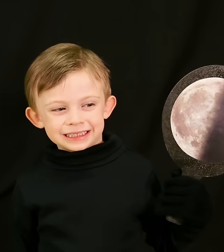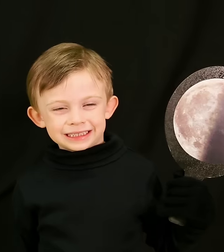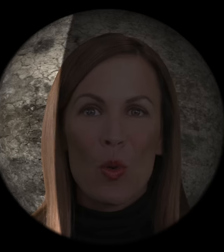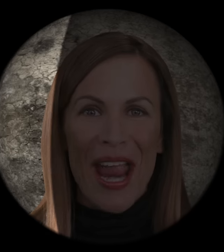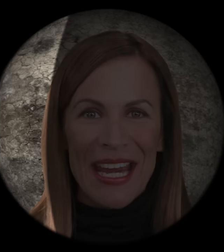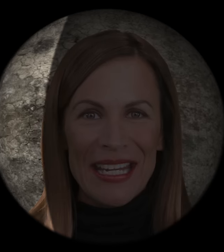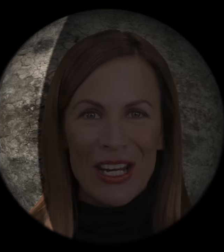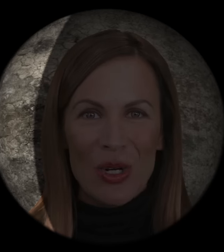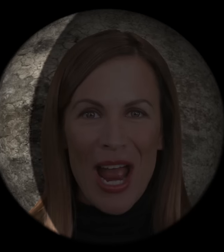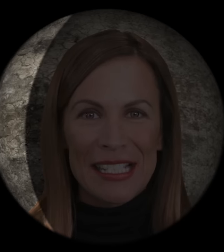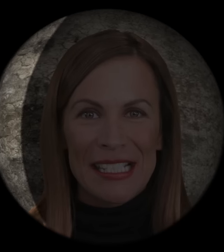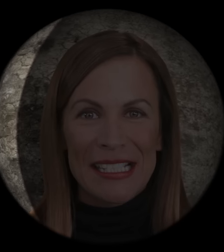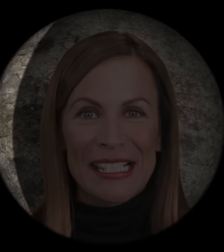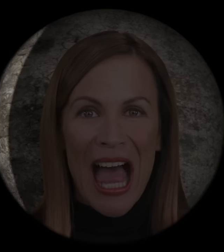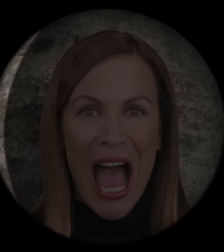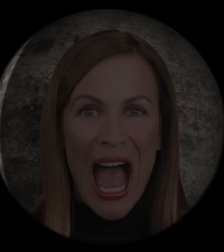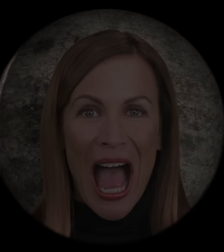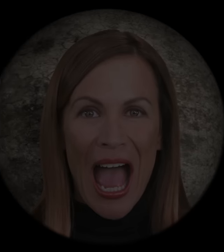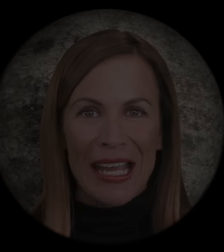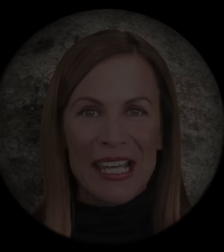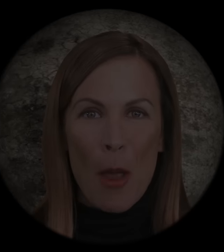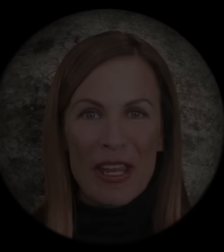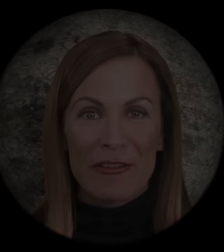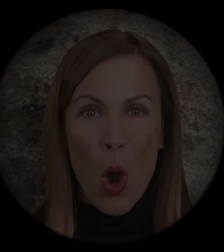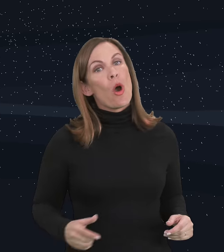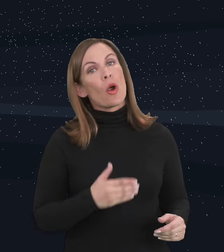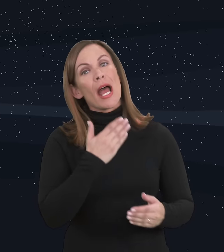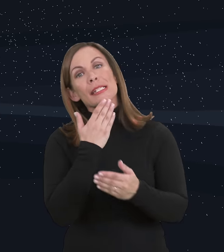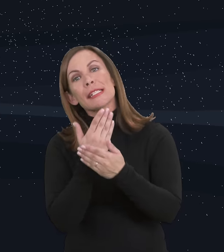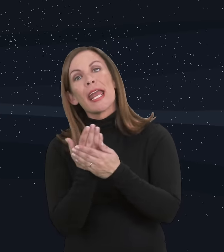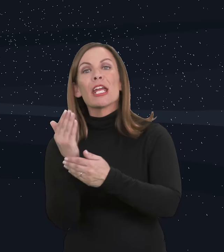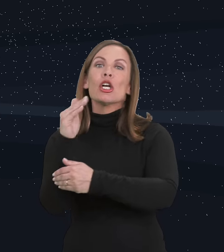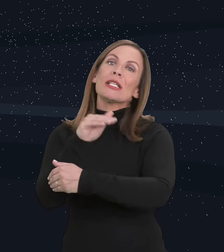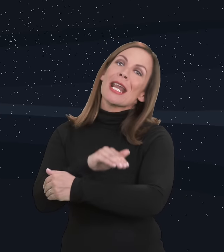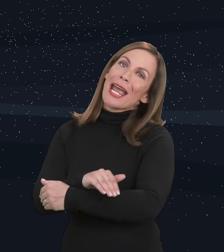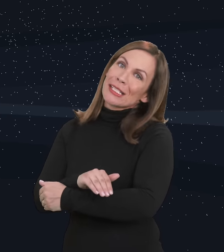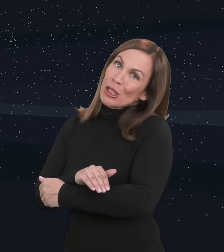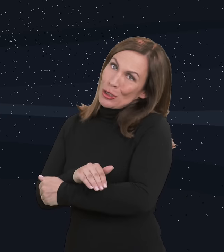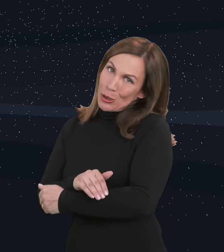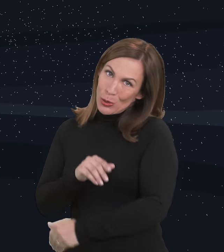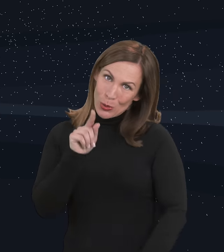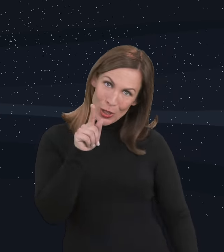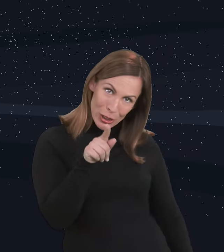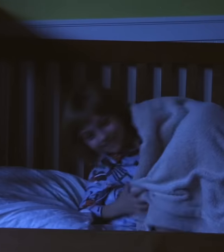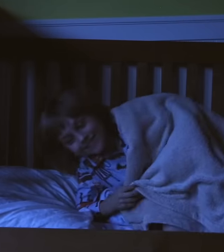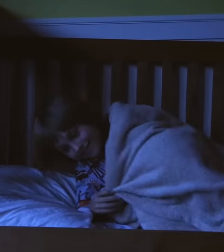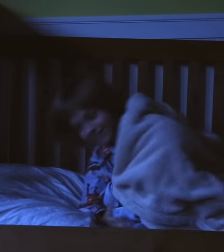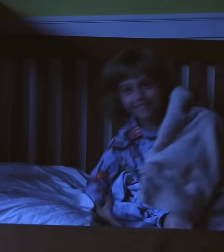then waning crescent flies before I say goodnight to you,